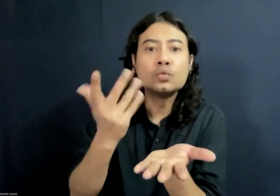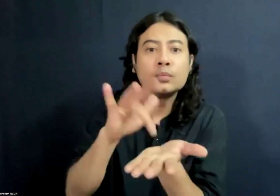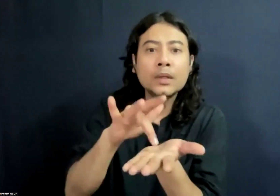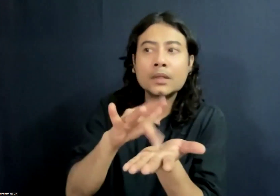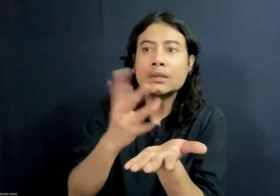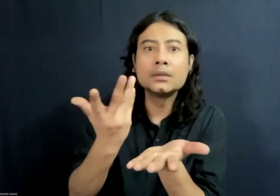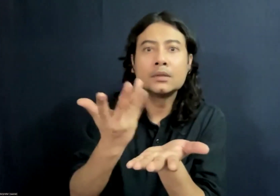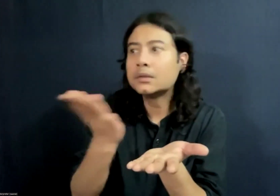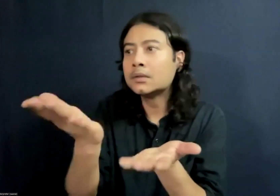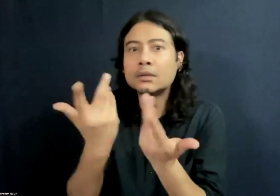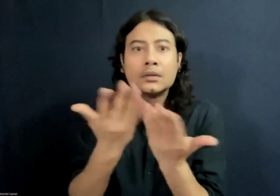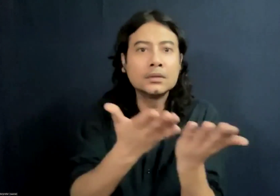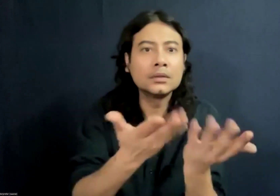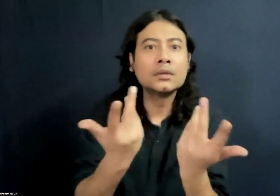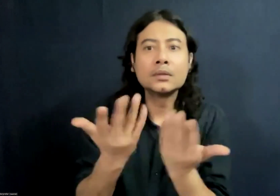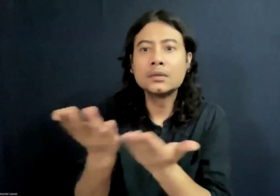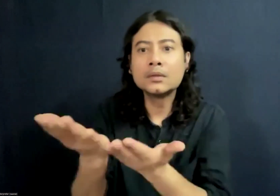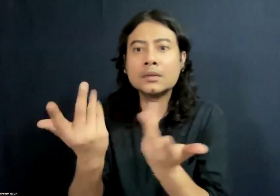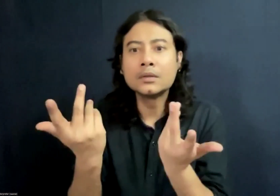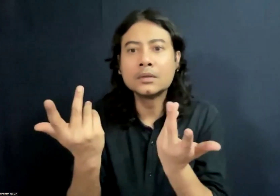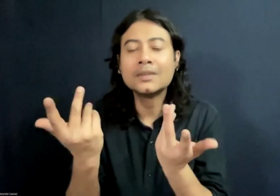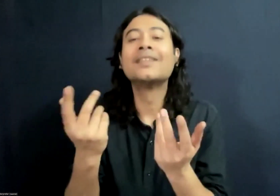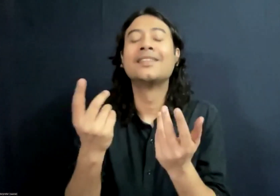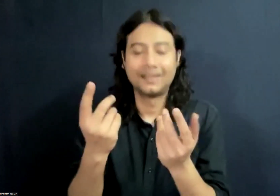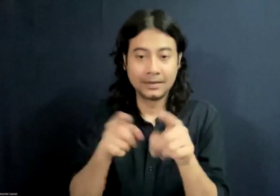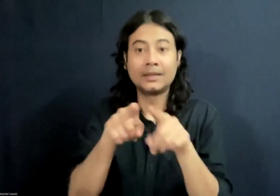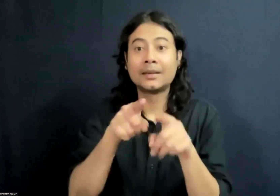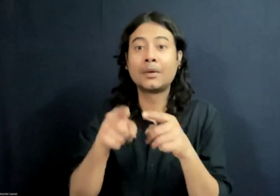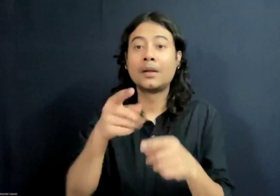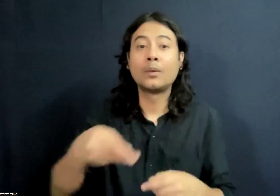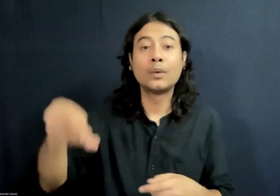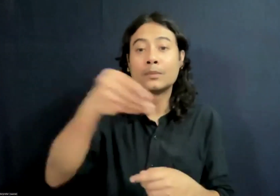For example, you visit Mayapur, or you visit some